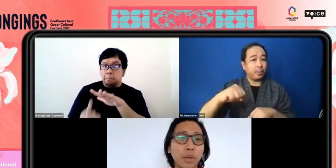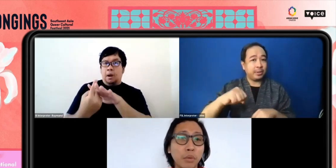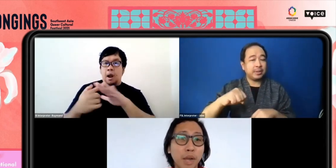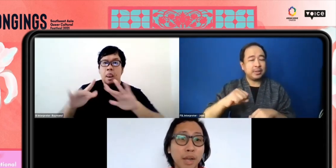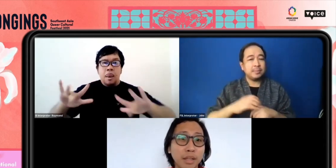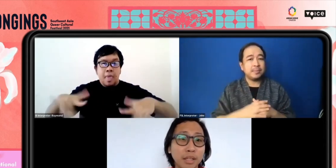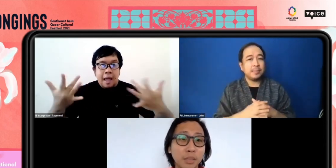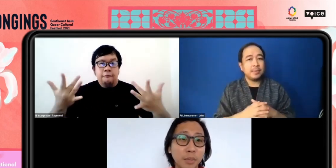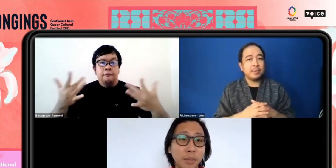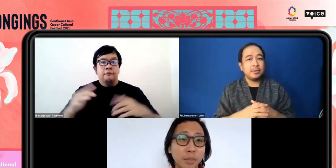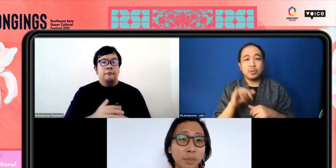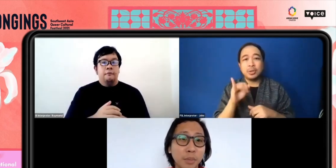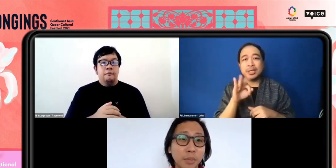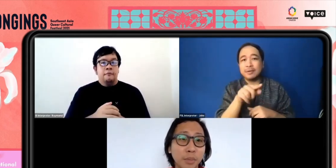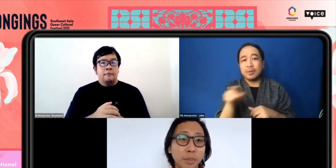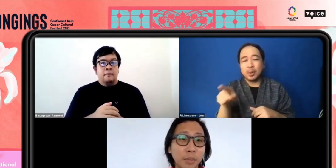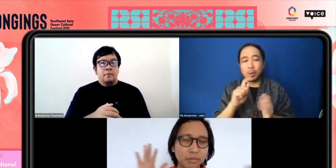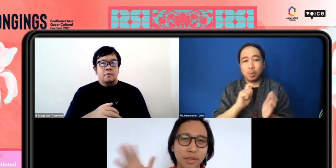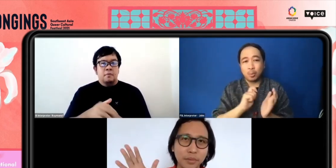When we write, especially